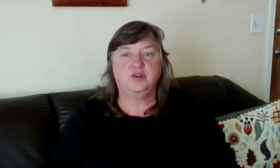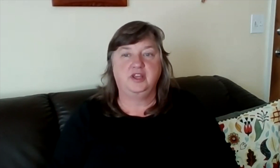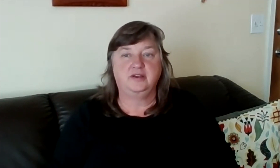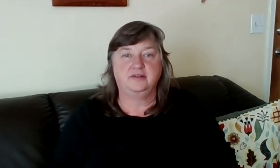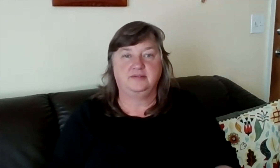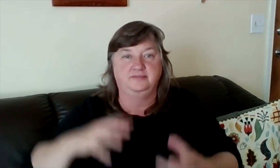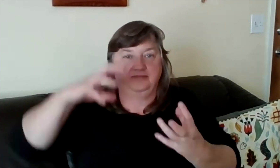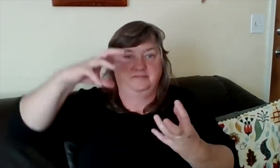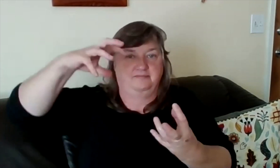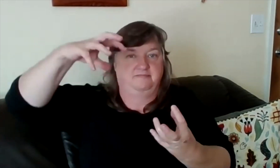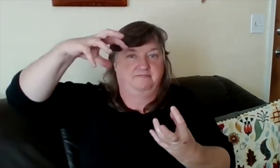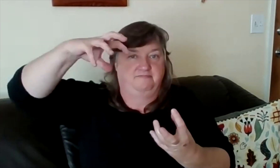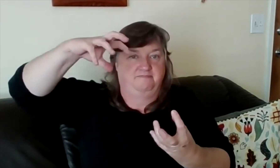Laundry.